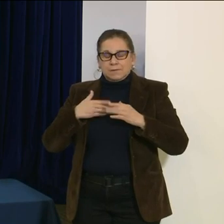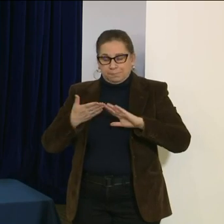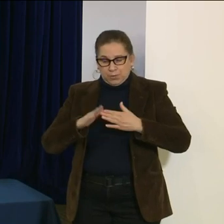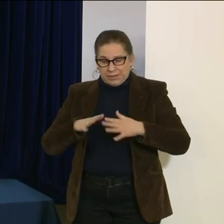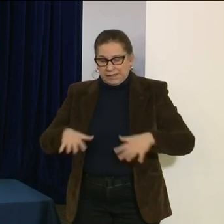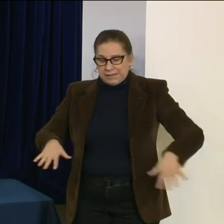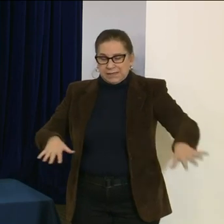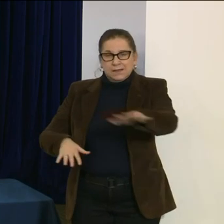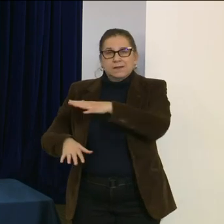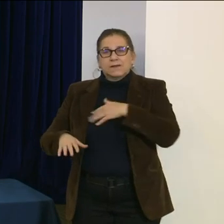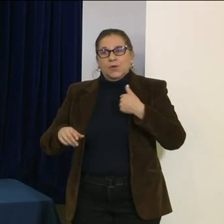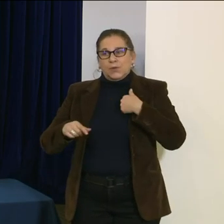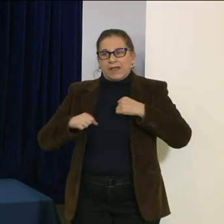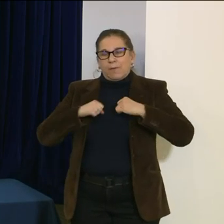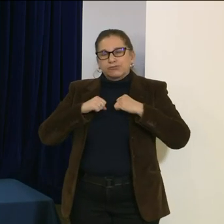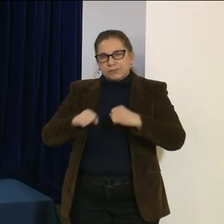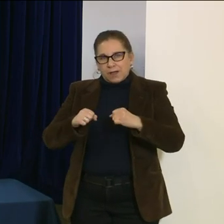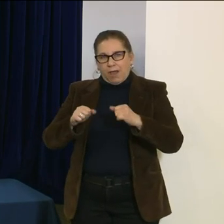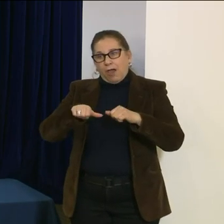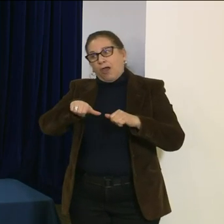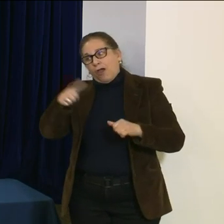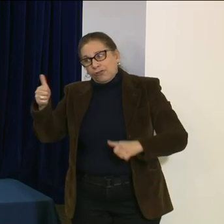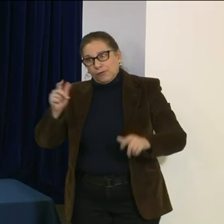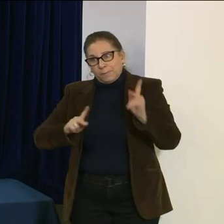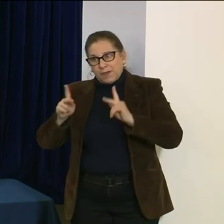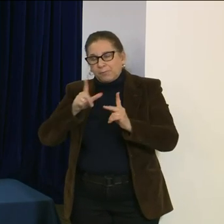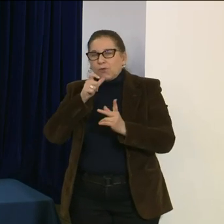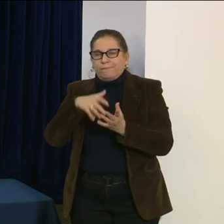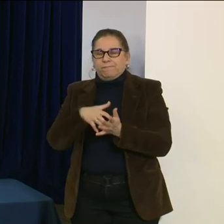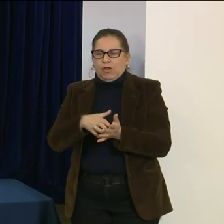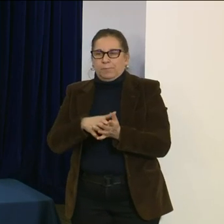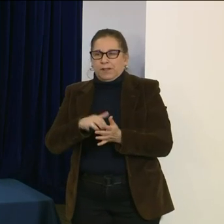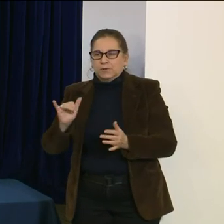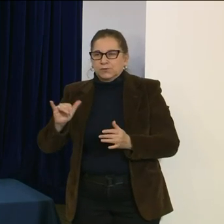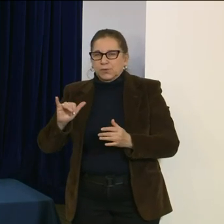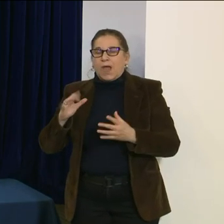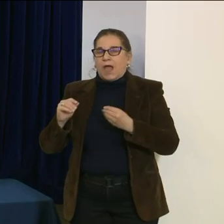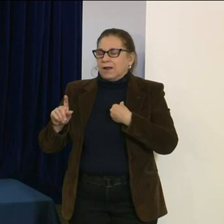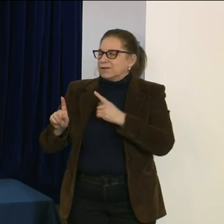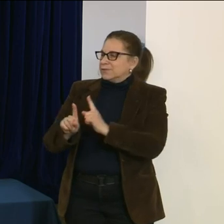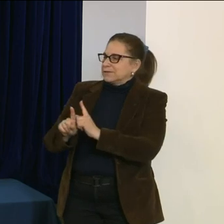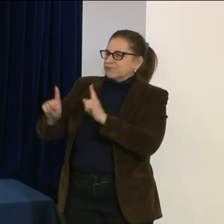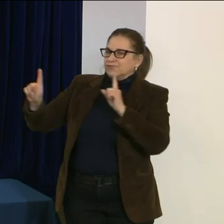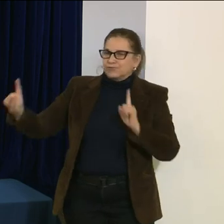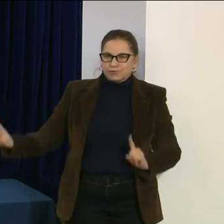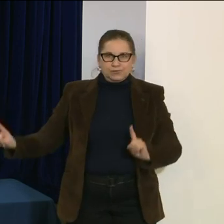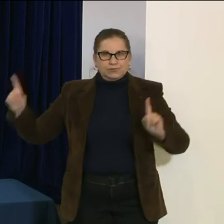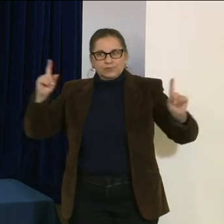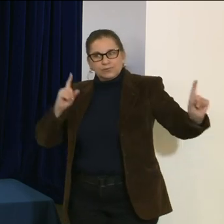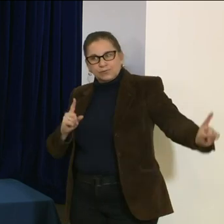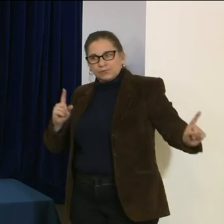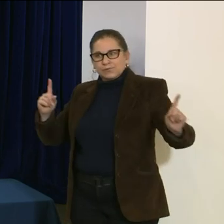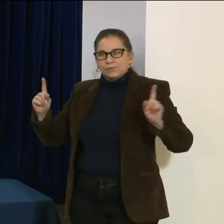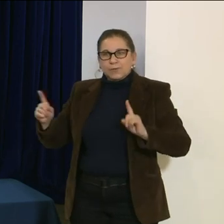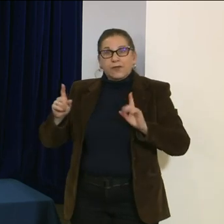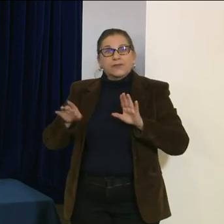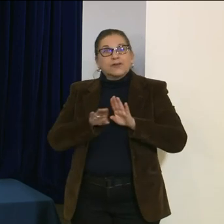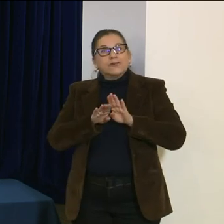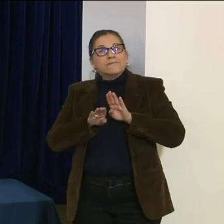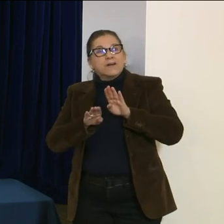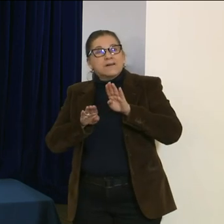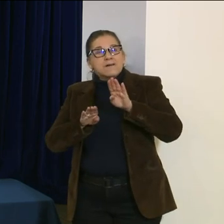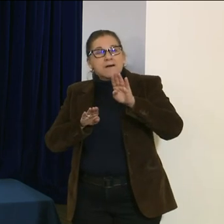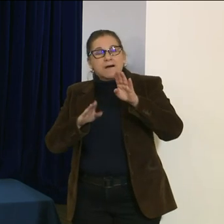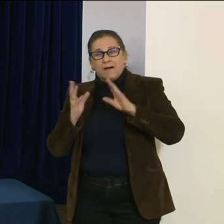distancing measures so that we can begin to flatten the curve in the District of Columbia and to have